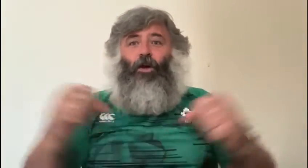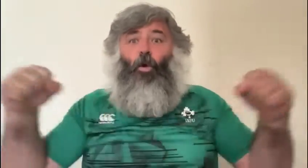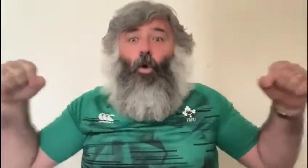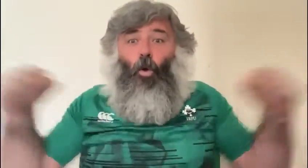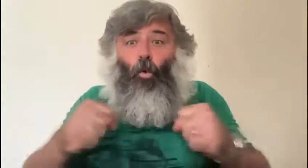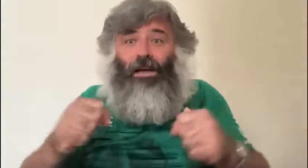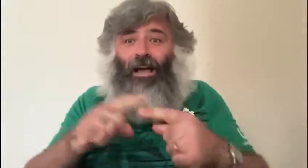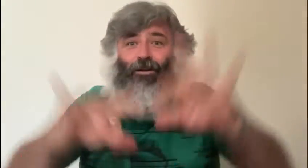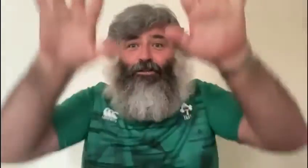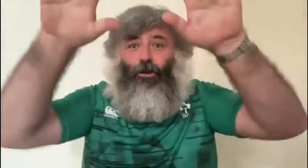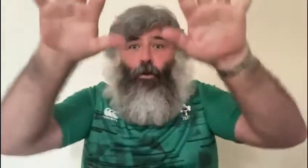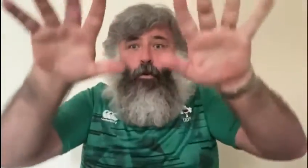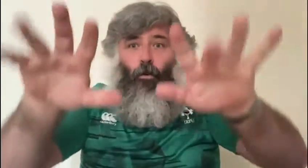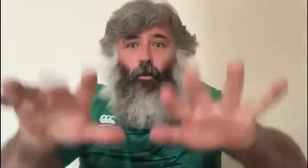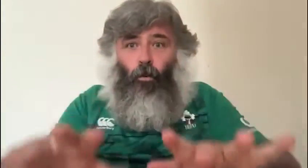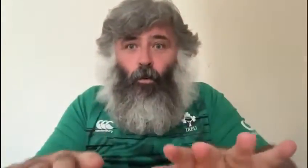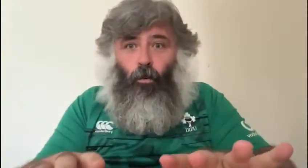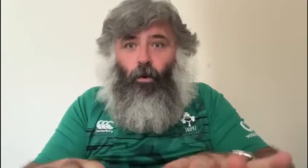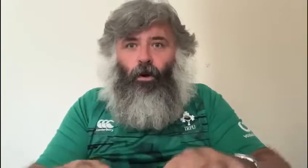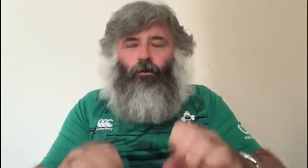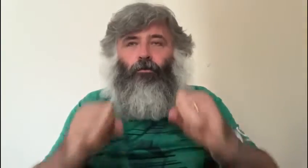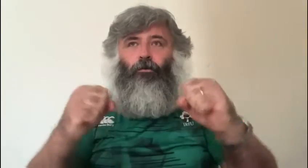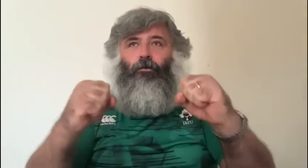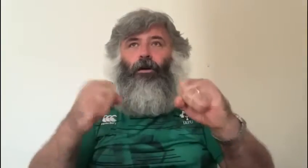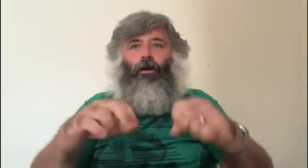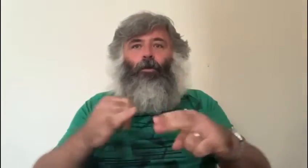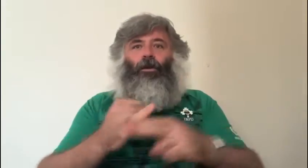on day trips. I wish it was cold and it would snow.